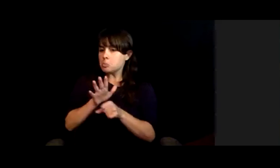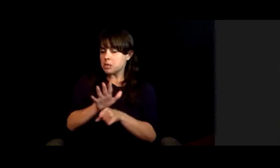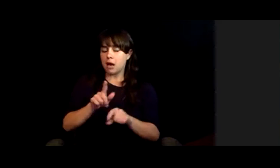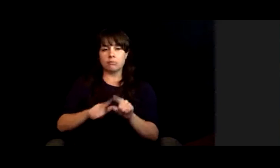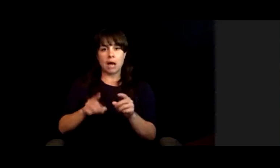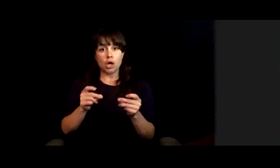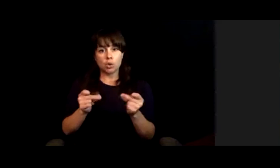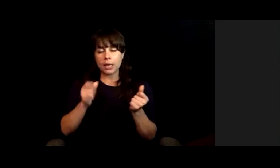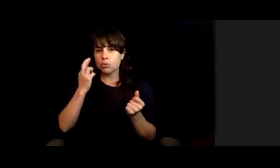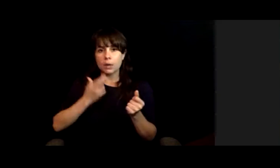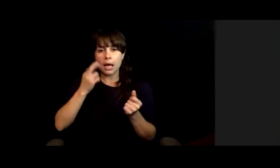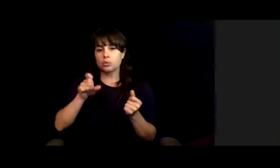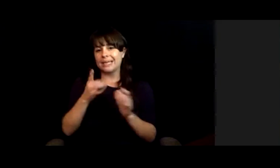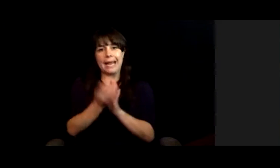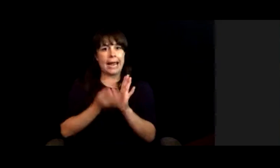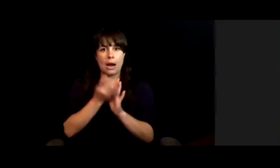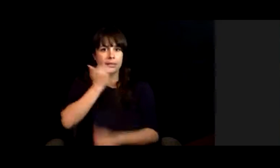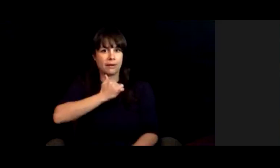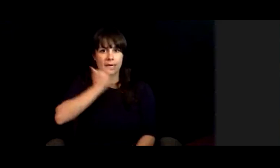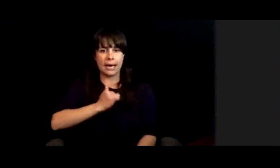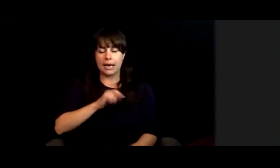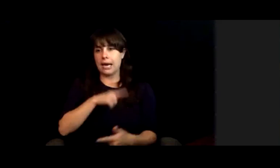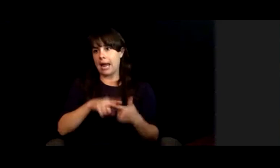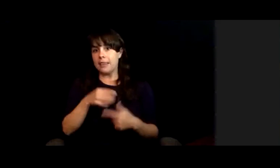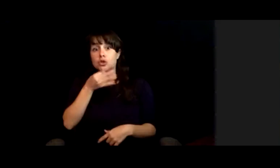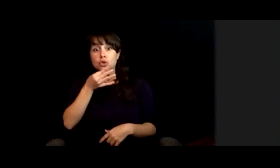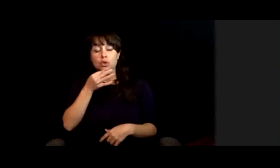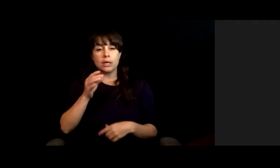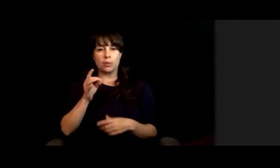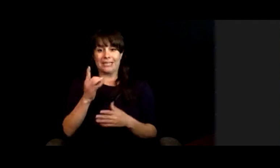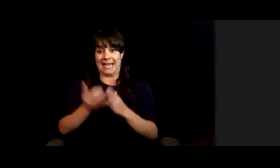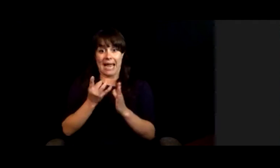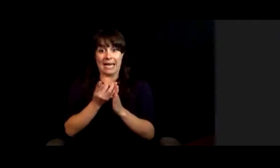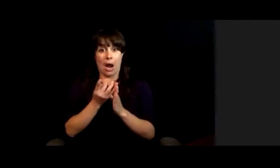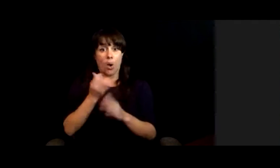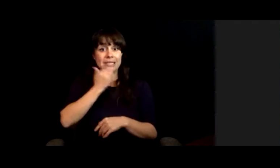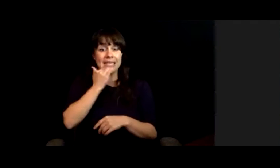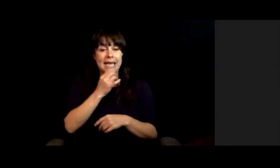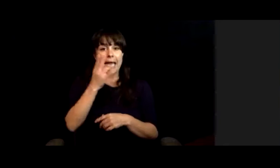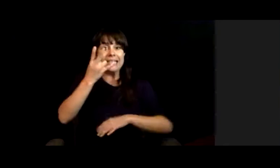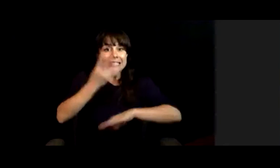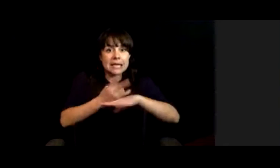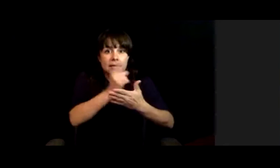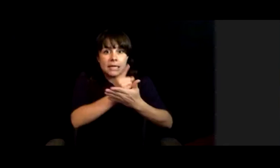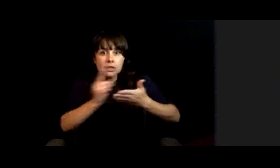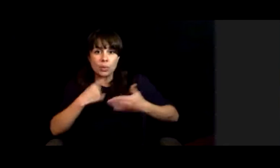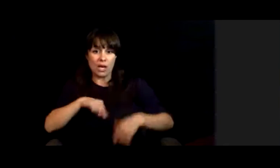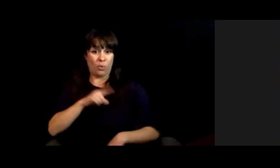hours a day. And quickly thereafter, it was 8 hours a day, all 7 days. We thought weekends we could handle